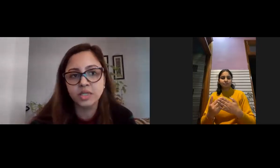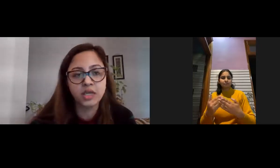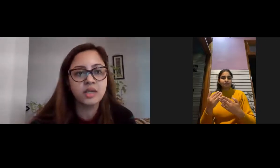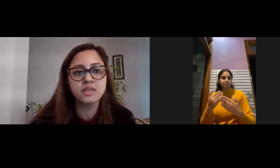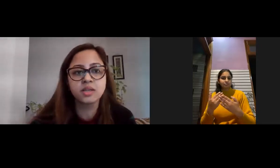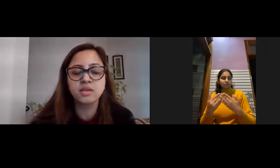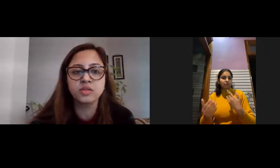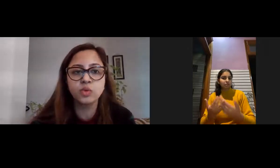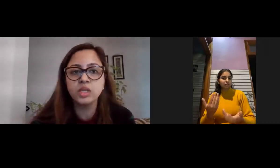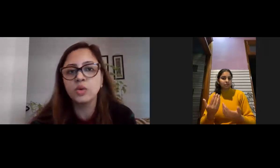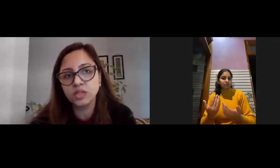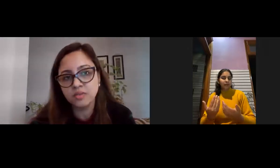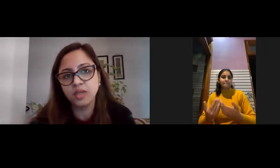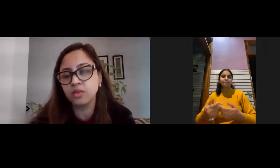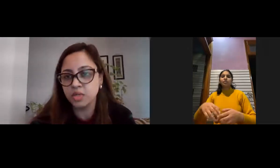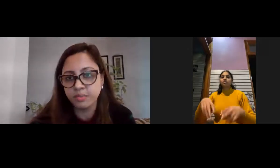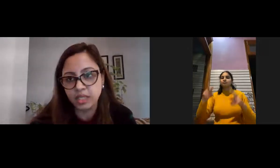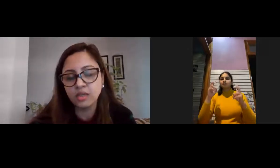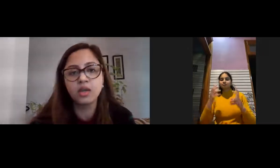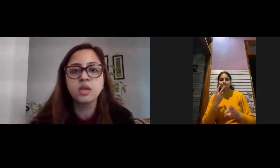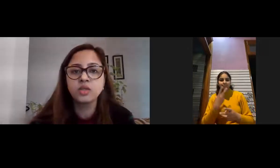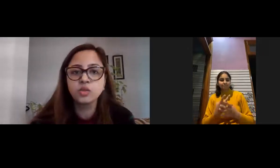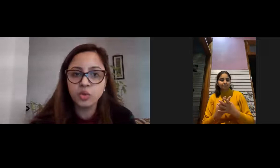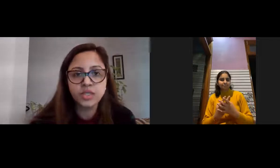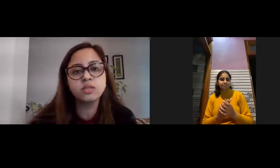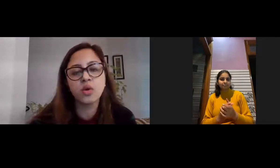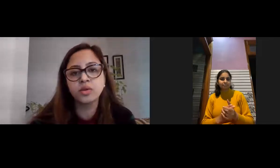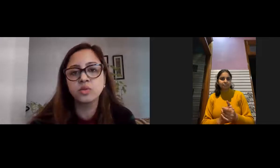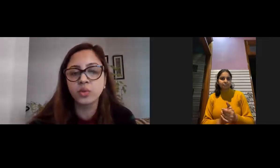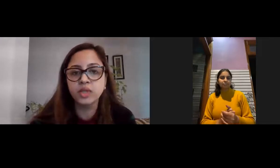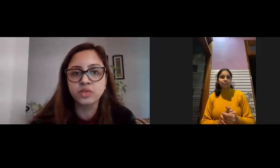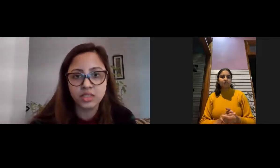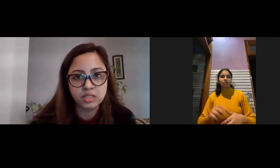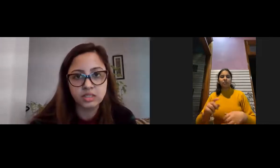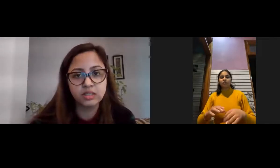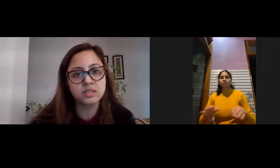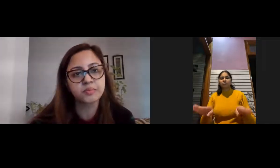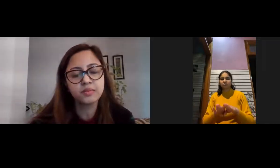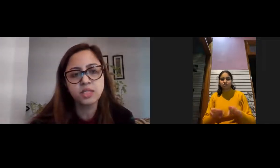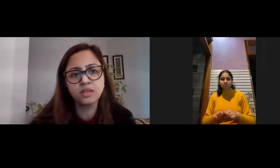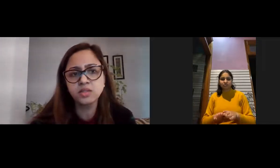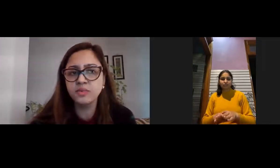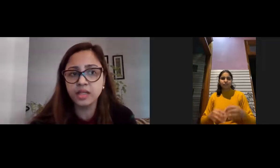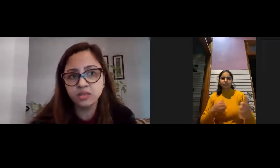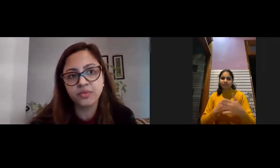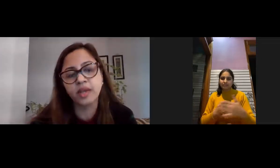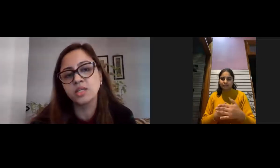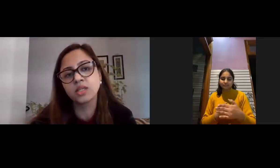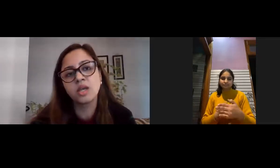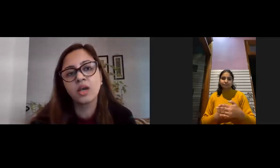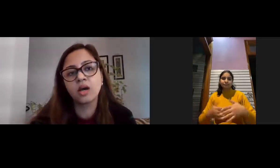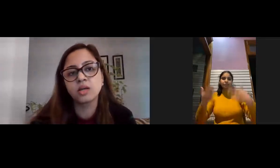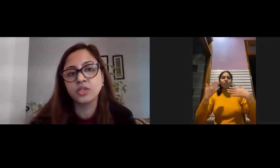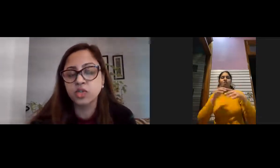to Bertha, and the narrative only looks away from her being to close in on her growing resistance. There is a